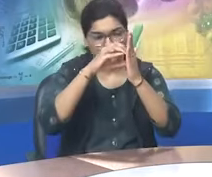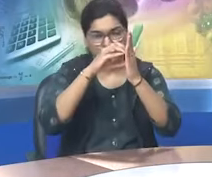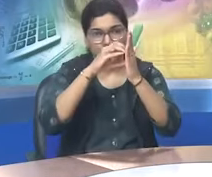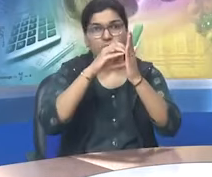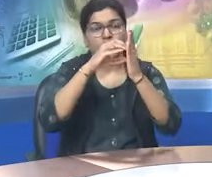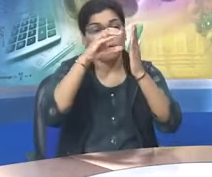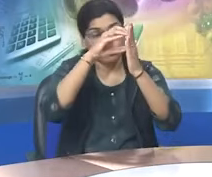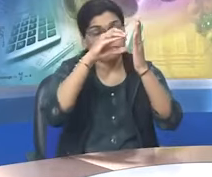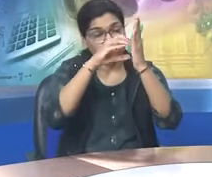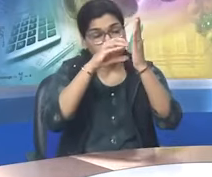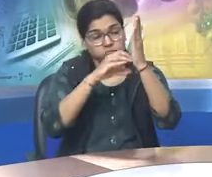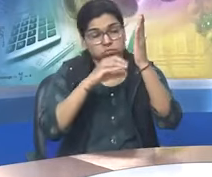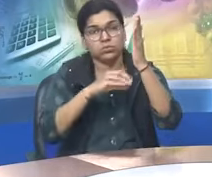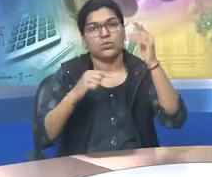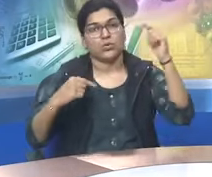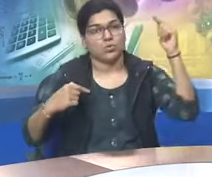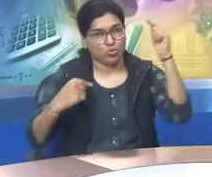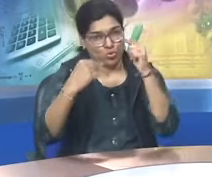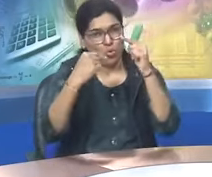These lines from the poem,